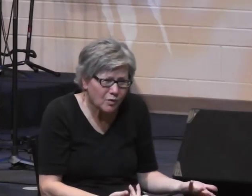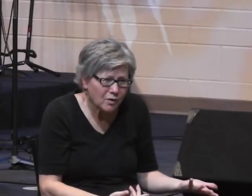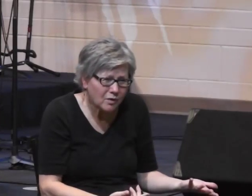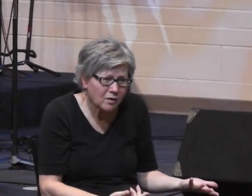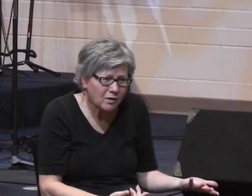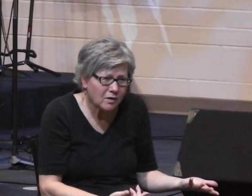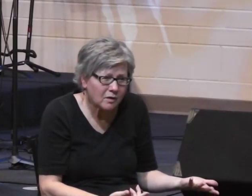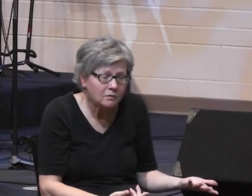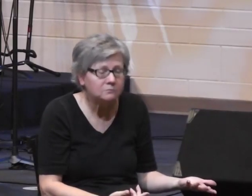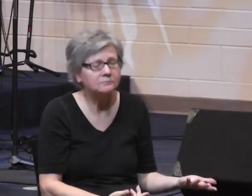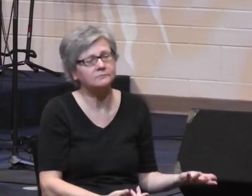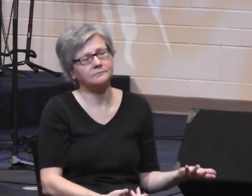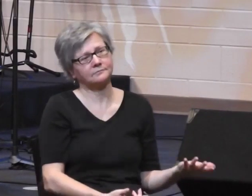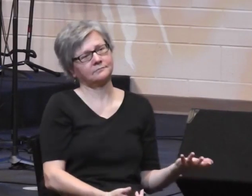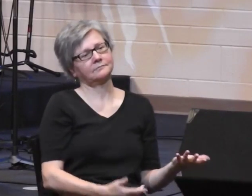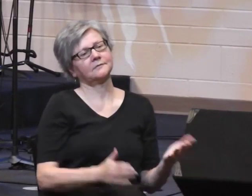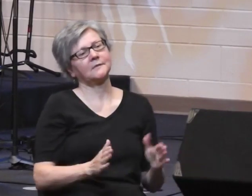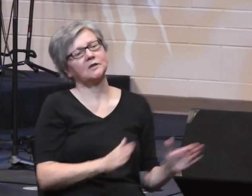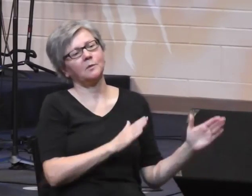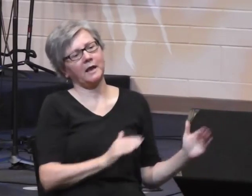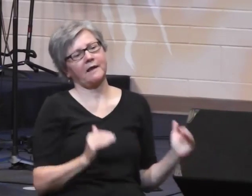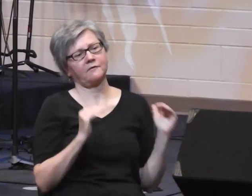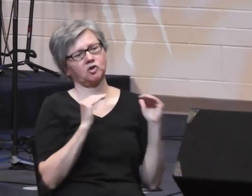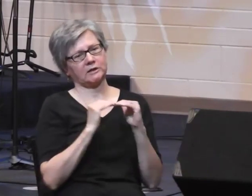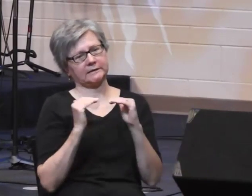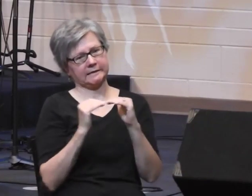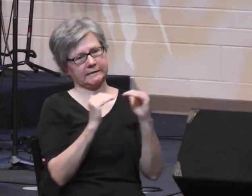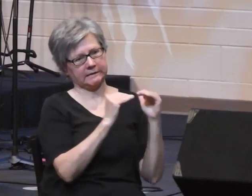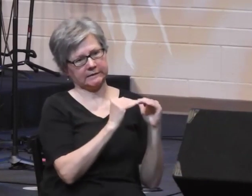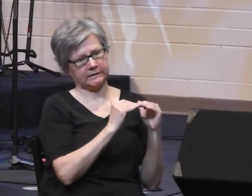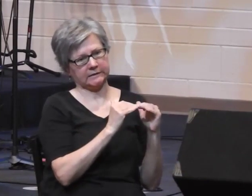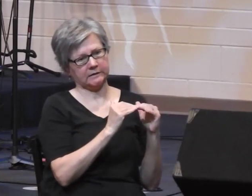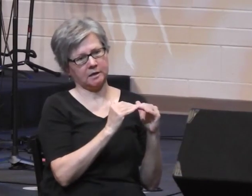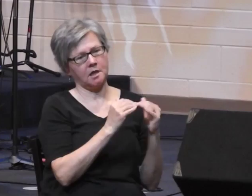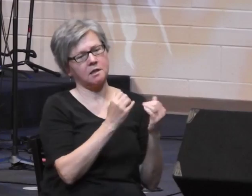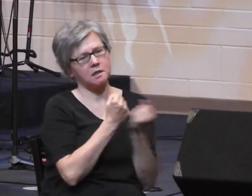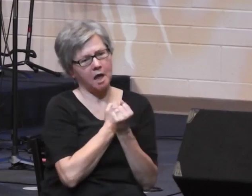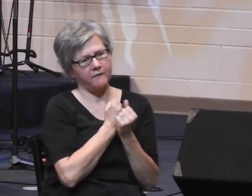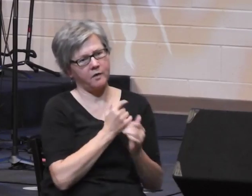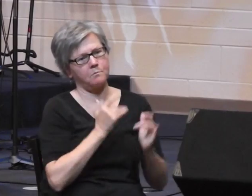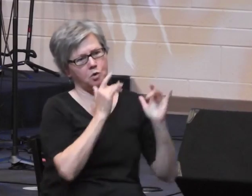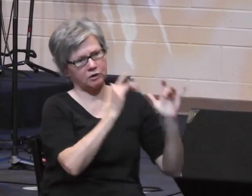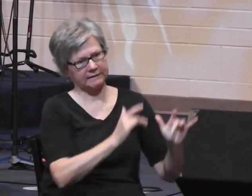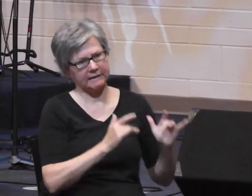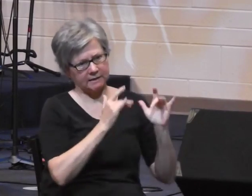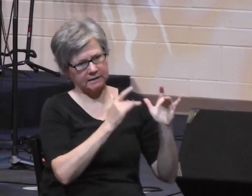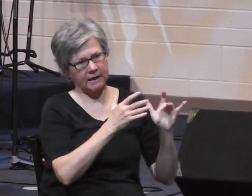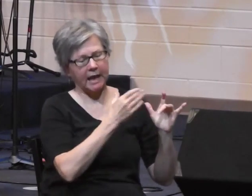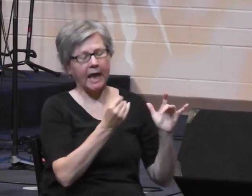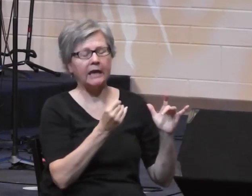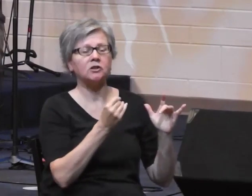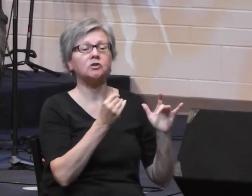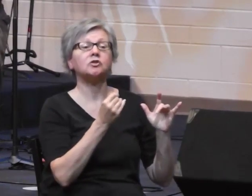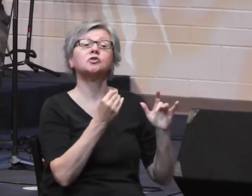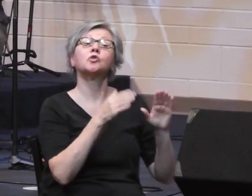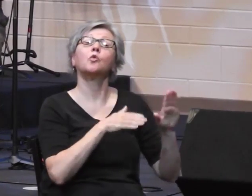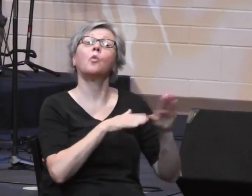says? To act justly, to love mercy, and to